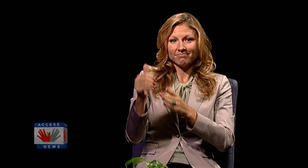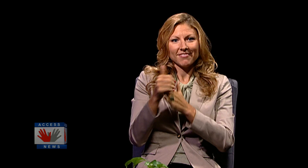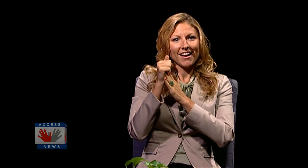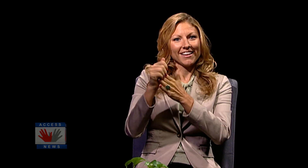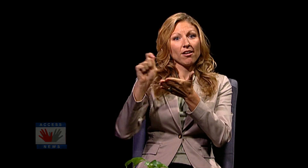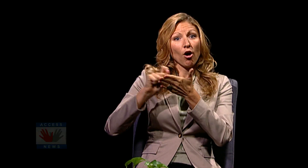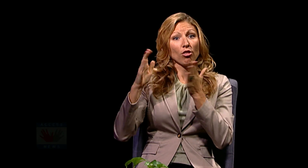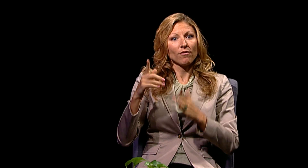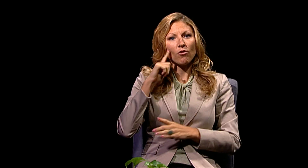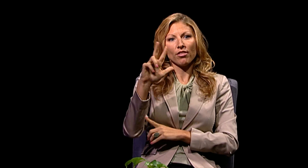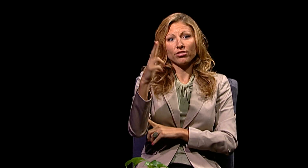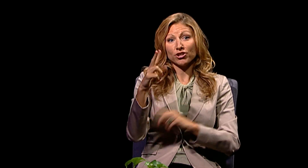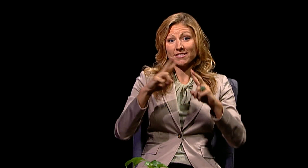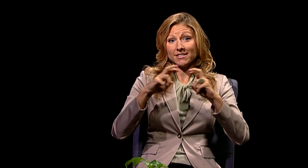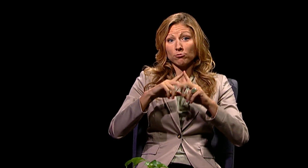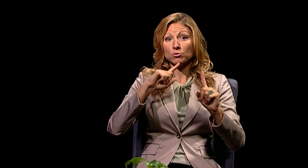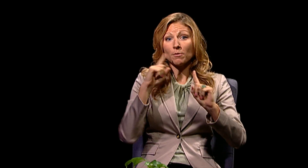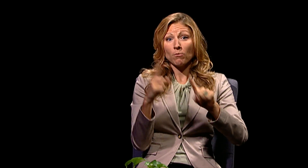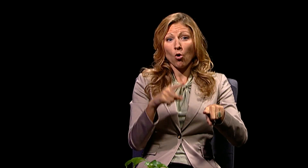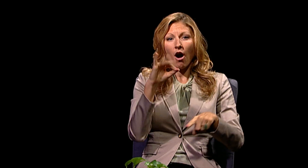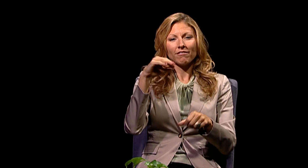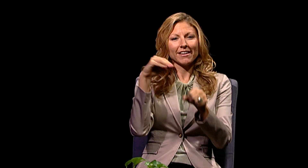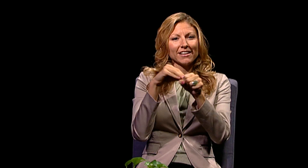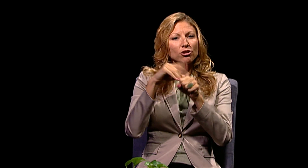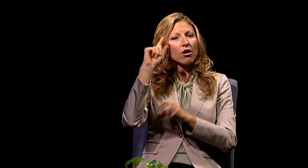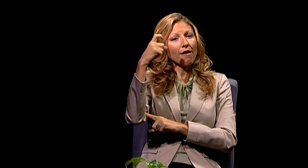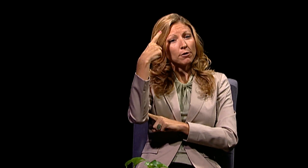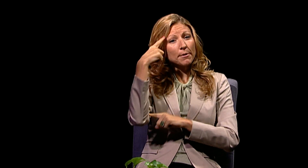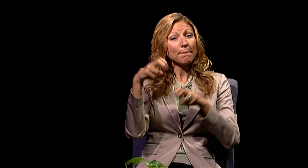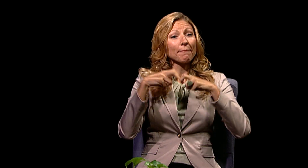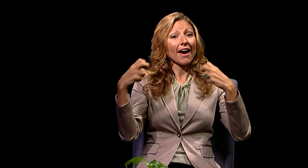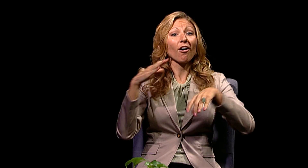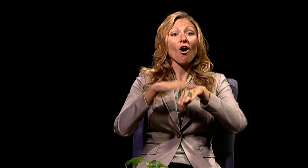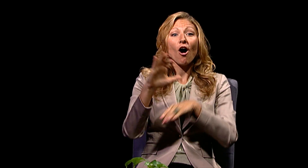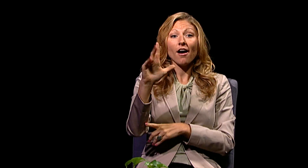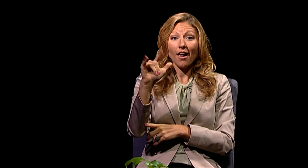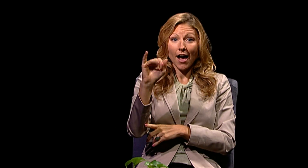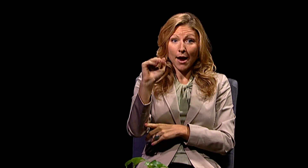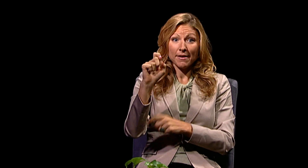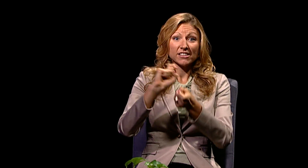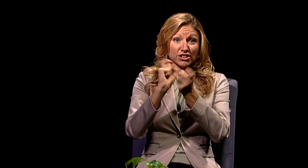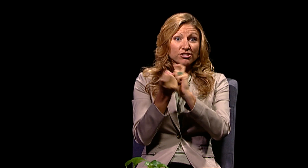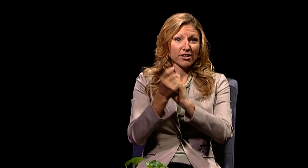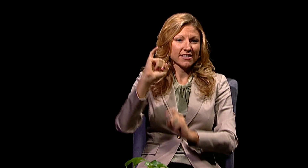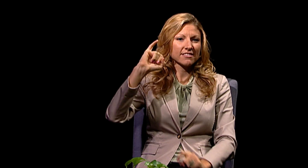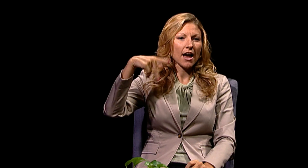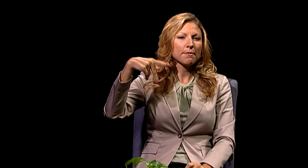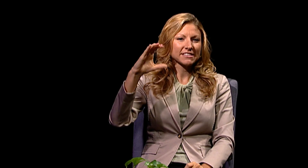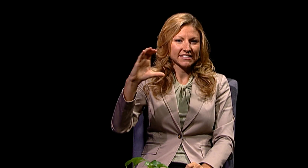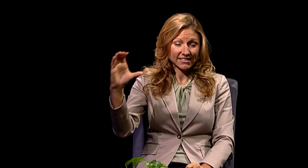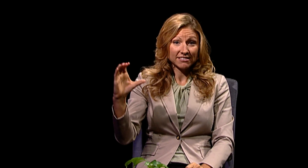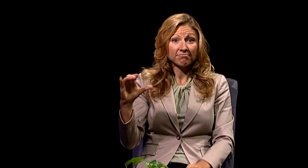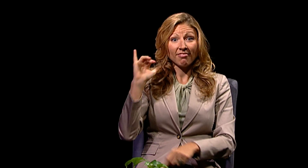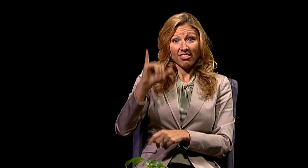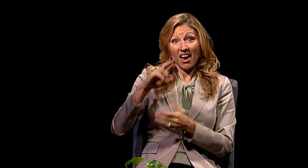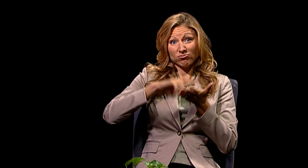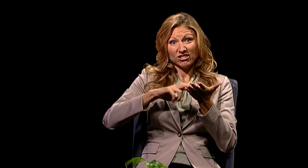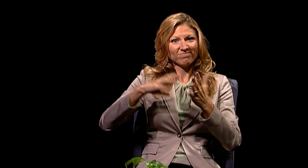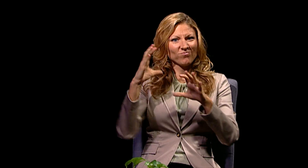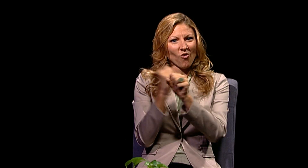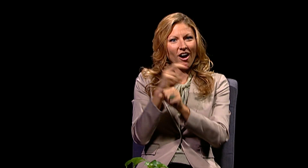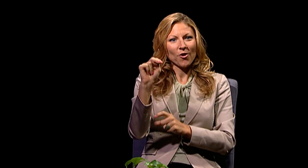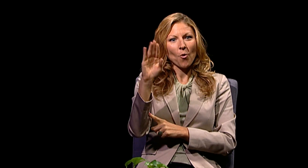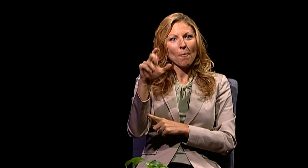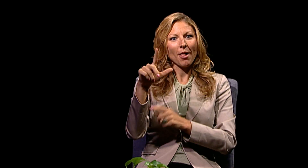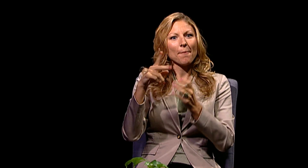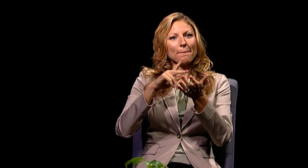Professor Parmesan was a lead author for the third assessment report of the Intergovernmental Panel on Climate Change, or the